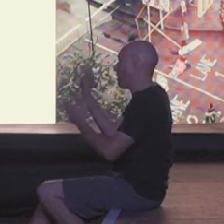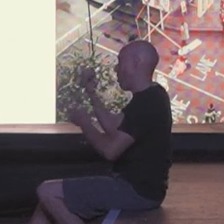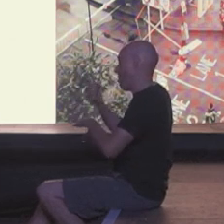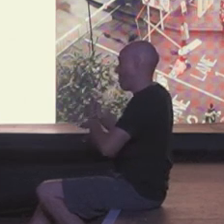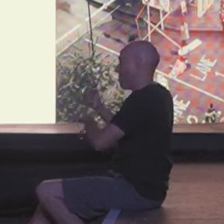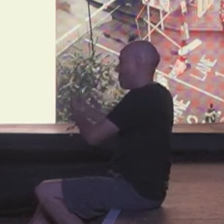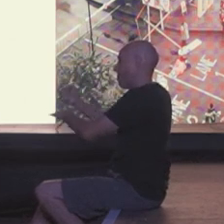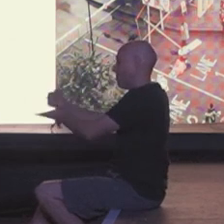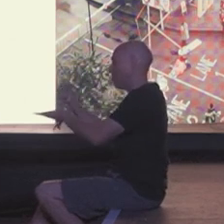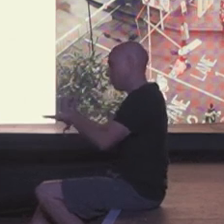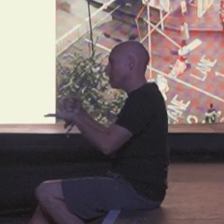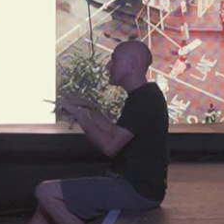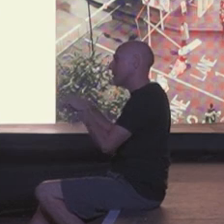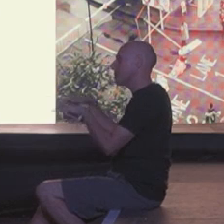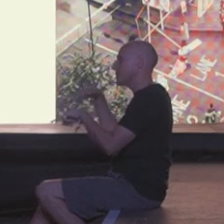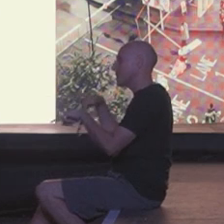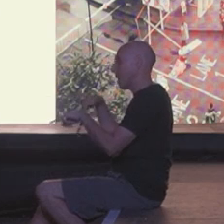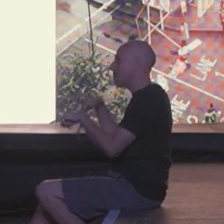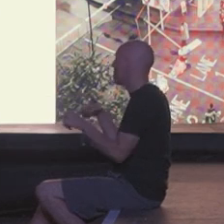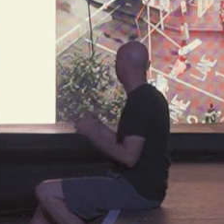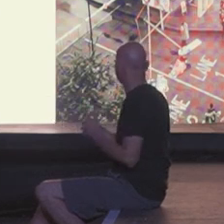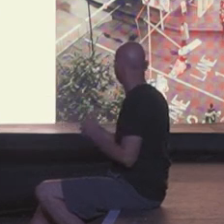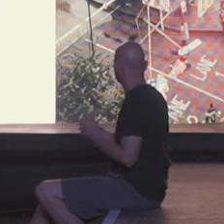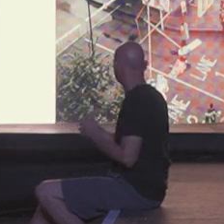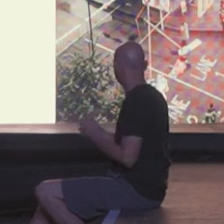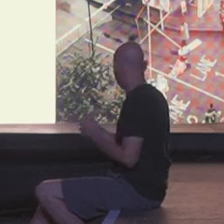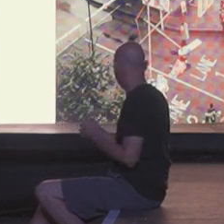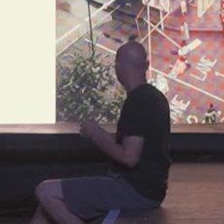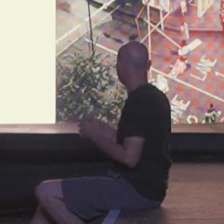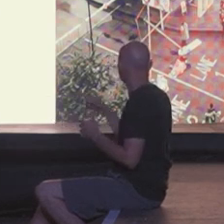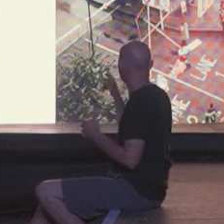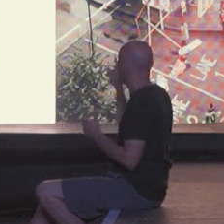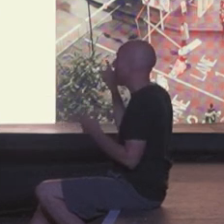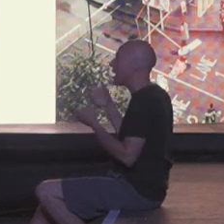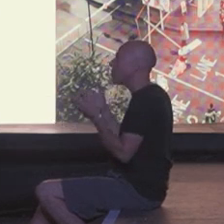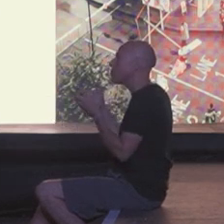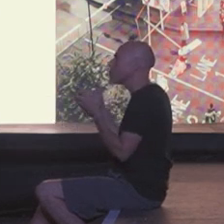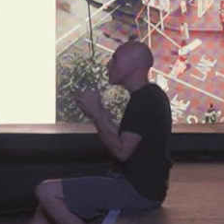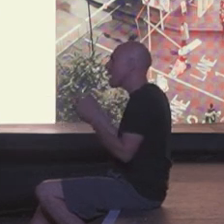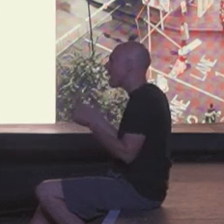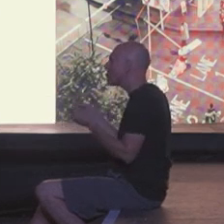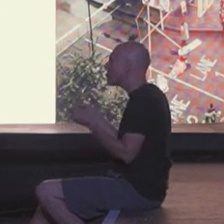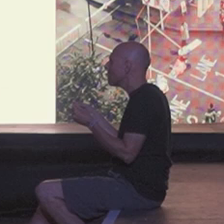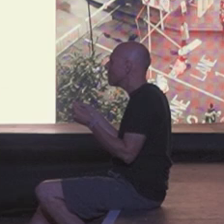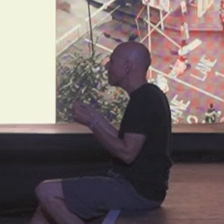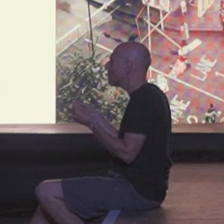UK, all McDonald's sites at the same time, to the point where they actually ran out of food in stores the next day and had to shut